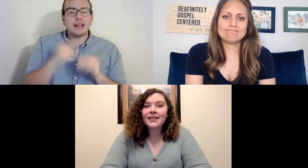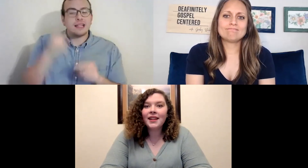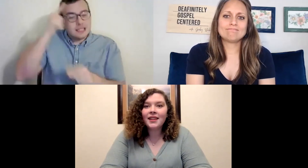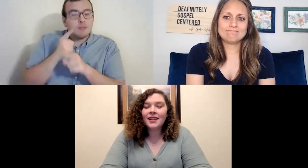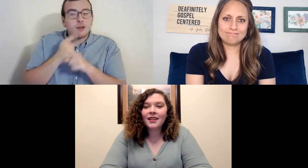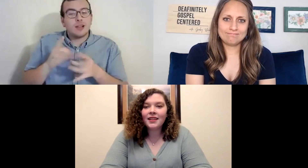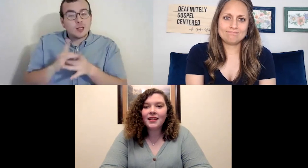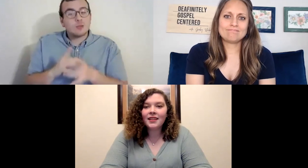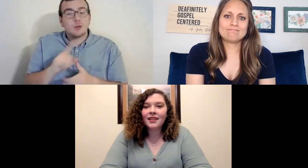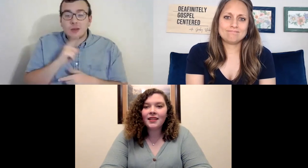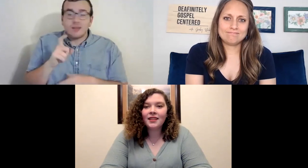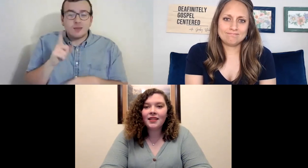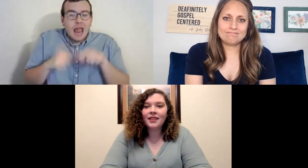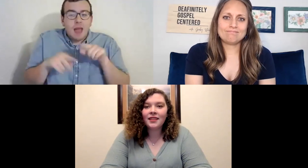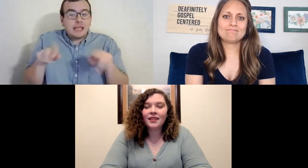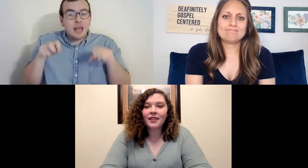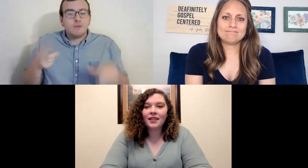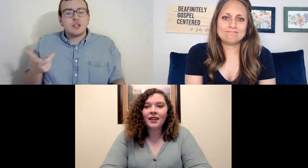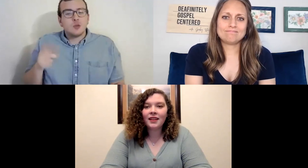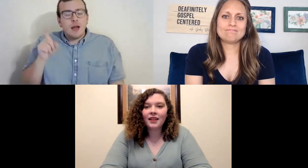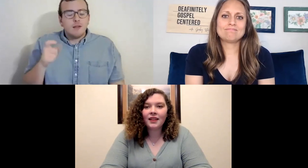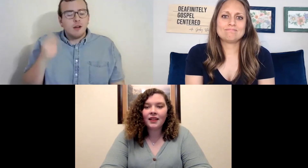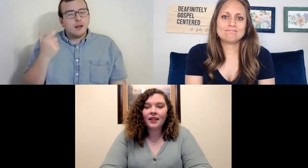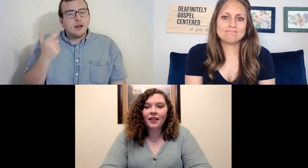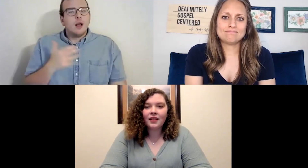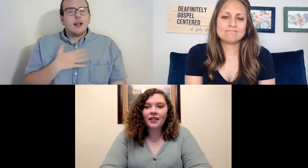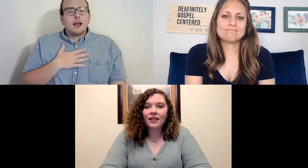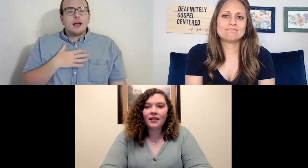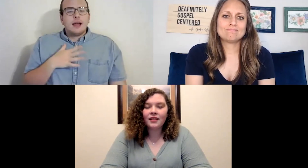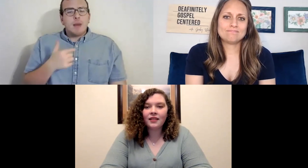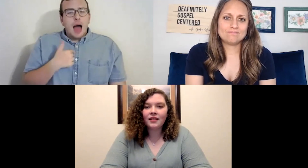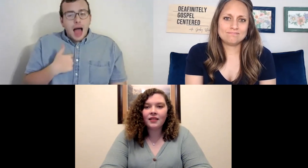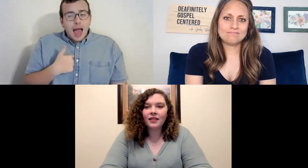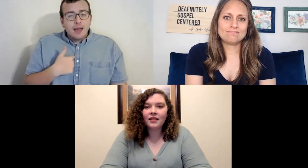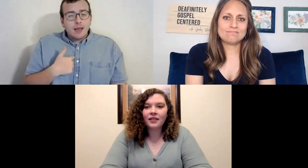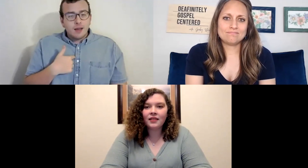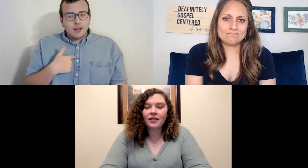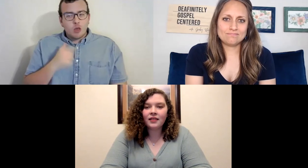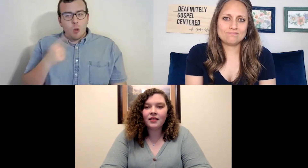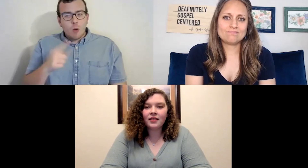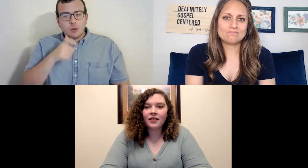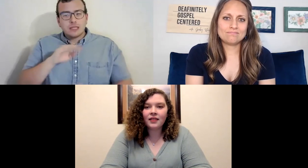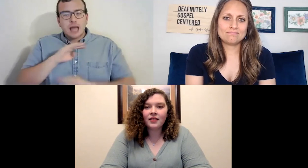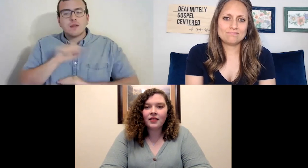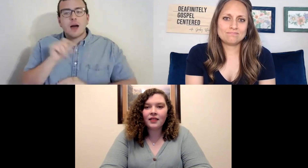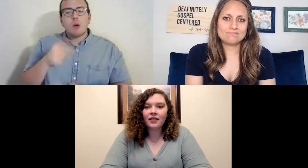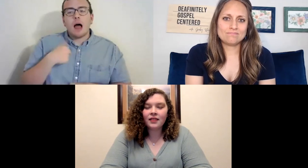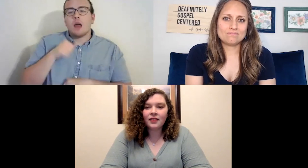and put them first. Yes. So are you satisfied, or are you working to try and help that sibling feel the love they need as well?